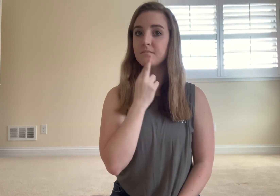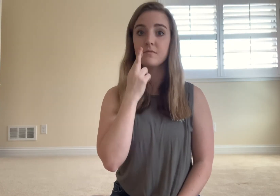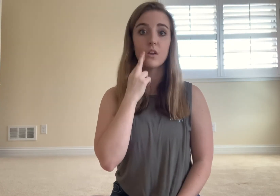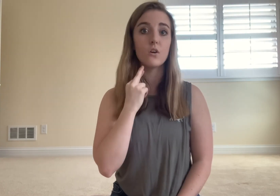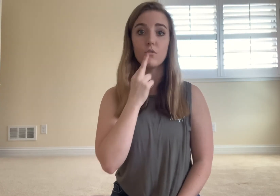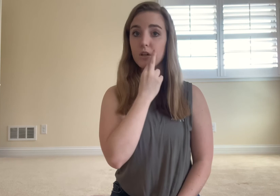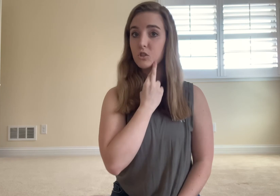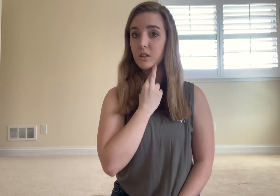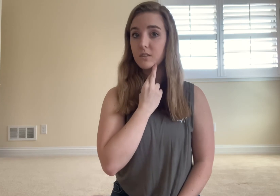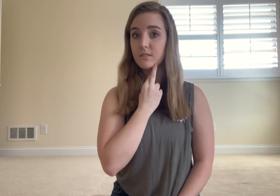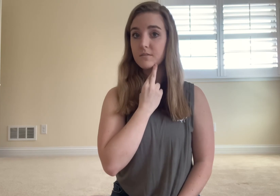restaurant,